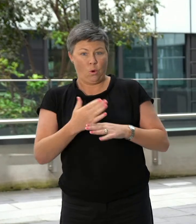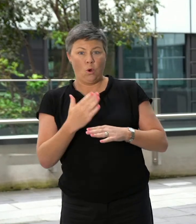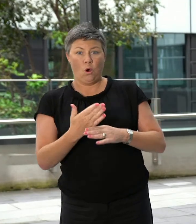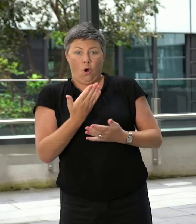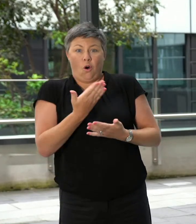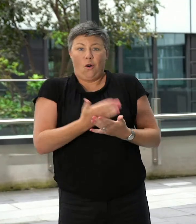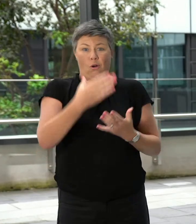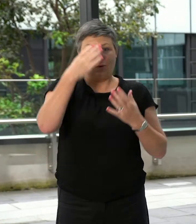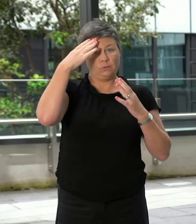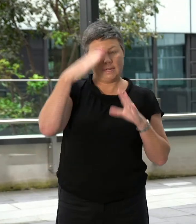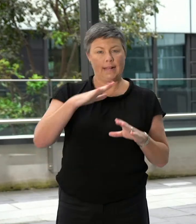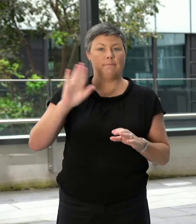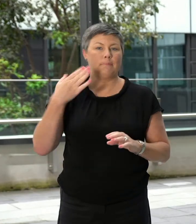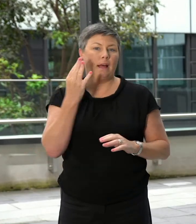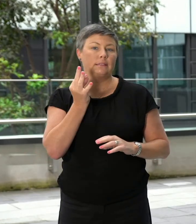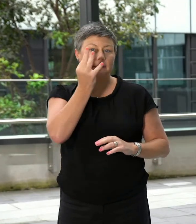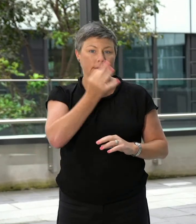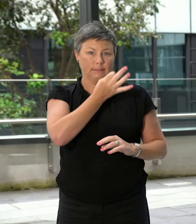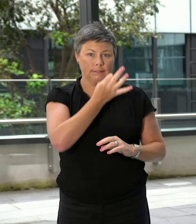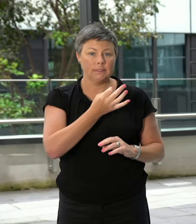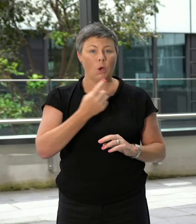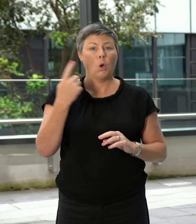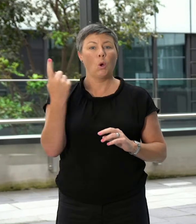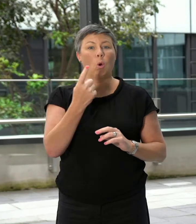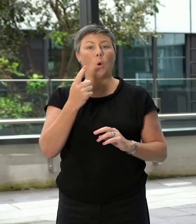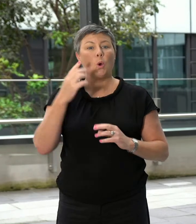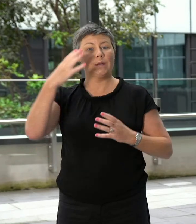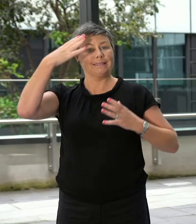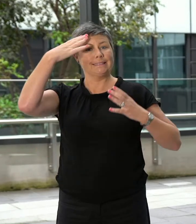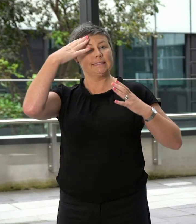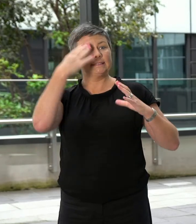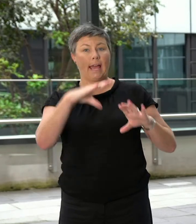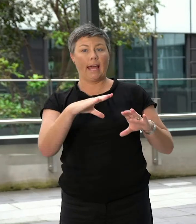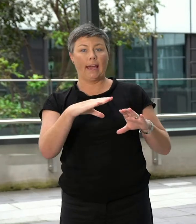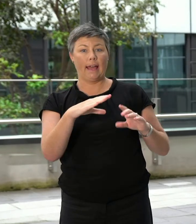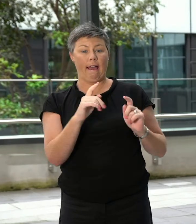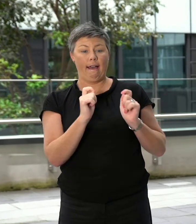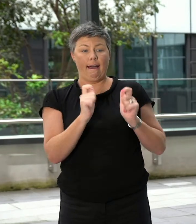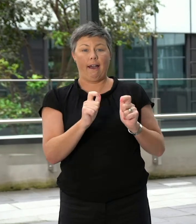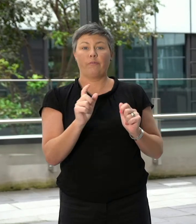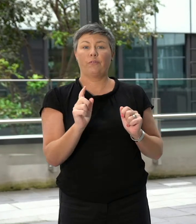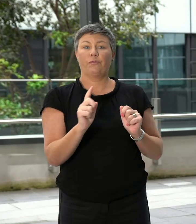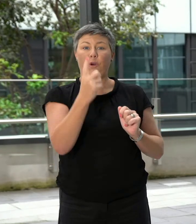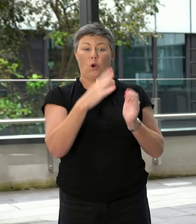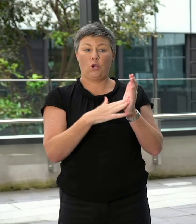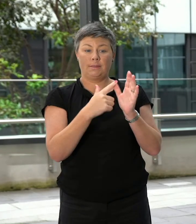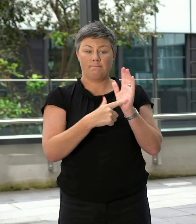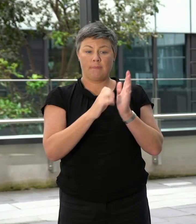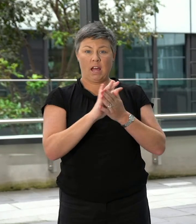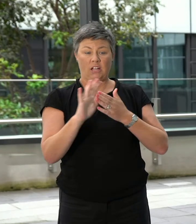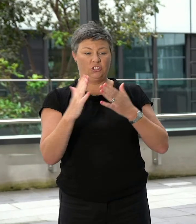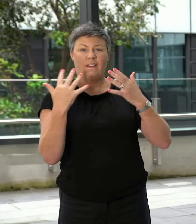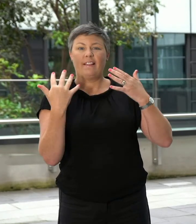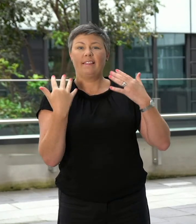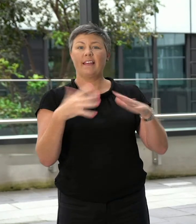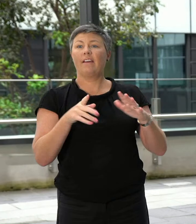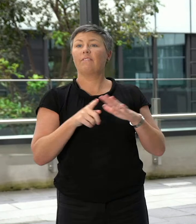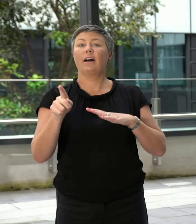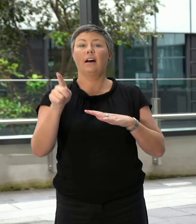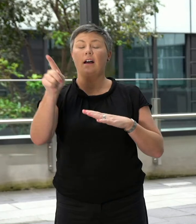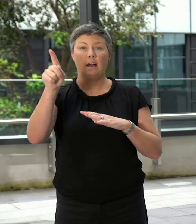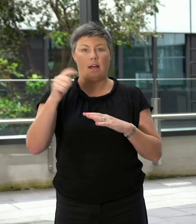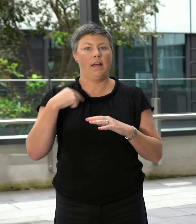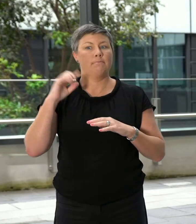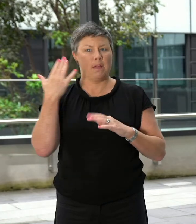All the guests who have left the hotel since the 1st of March have been contacted as well and requested to isolate and